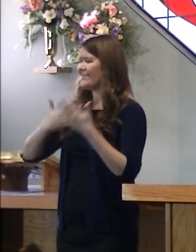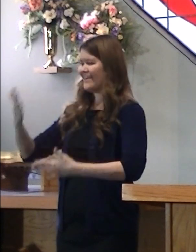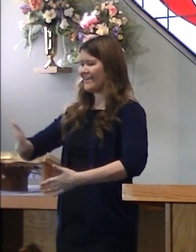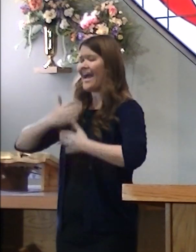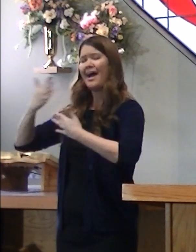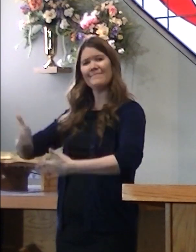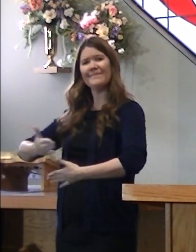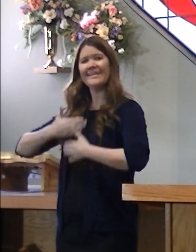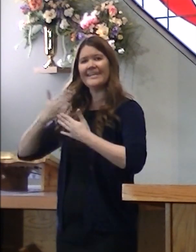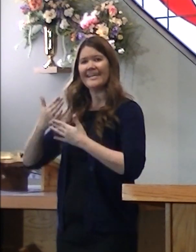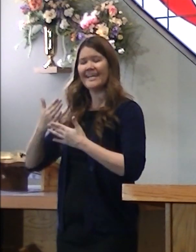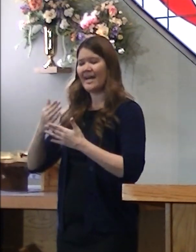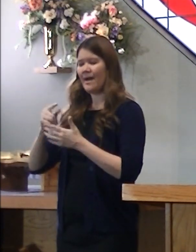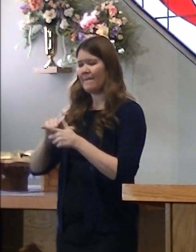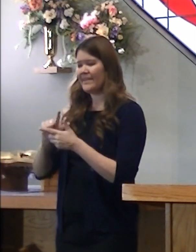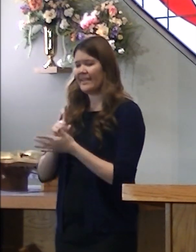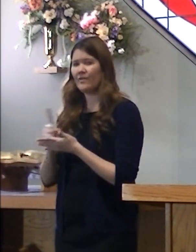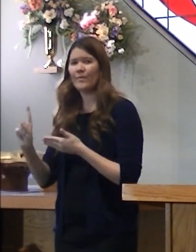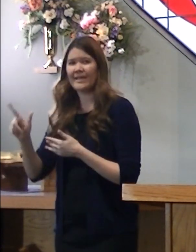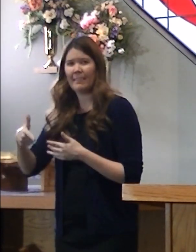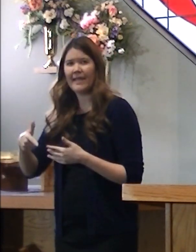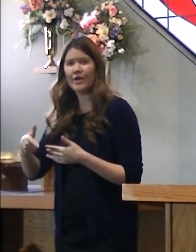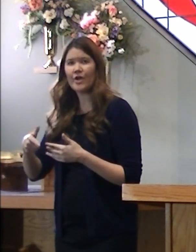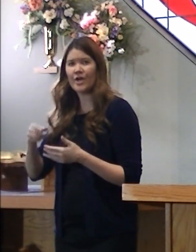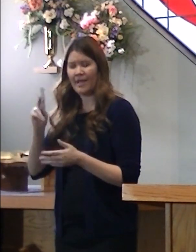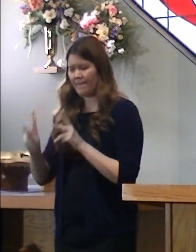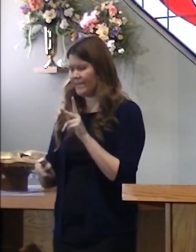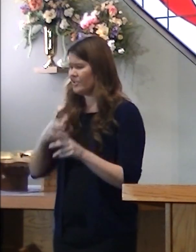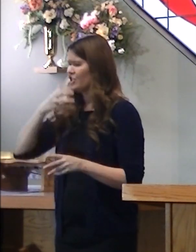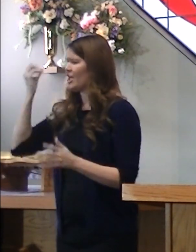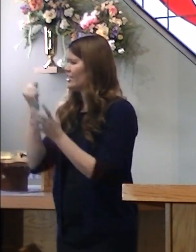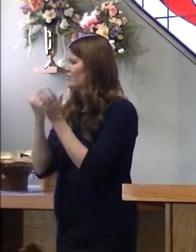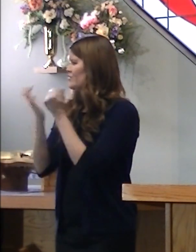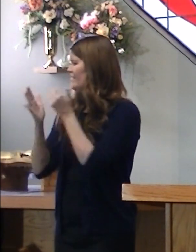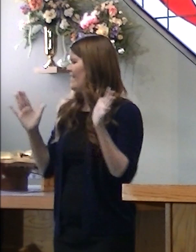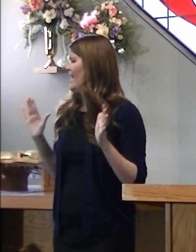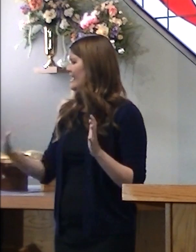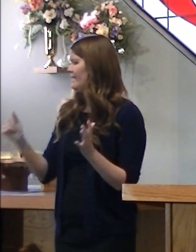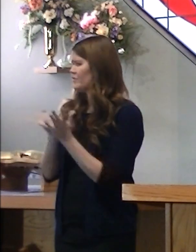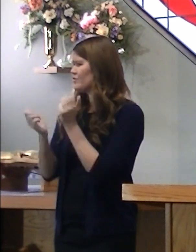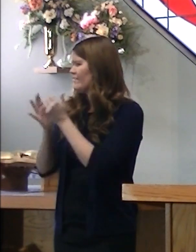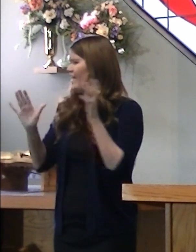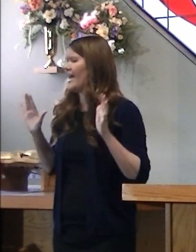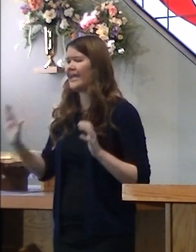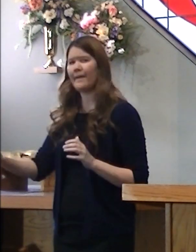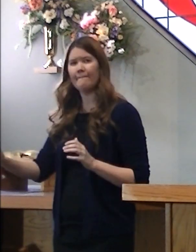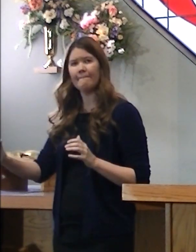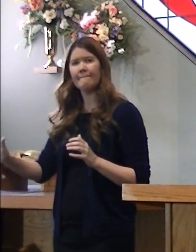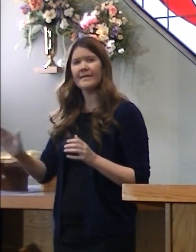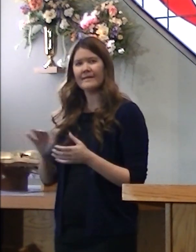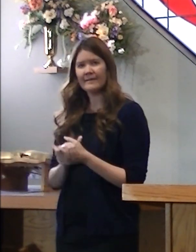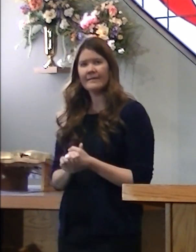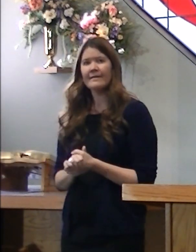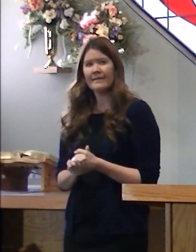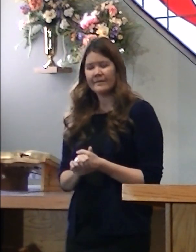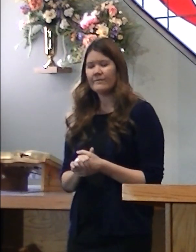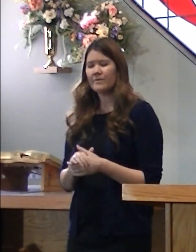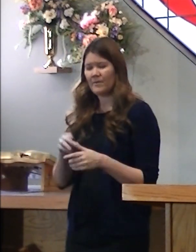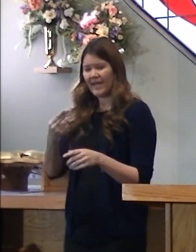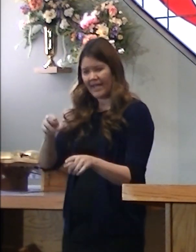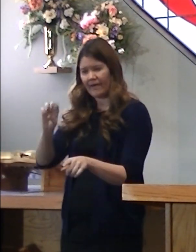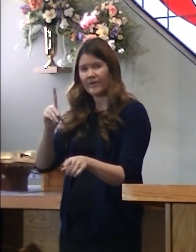him, crucify him. Herod wants miracles, but ridicules the man when he won't perform for